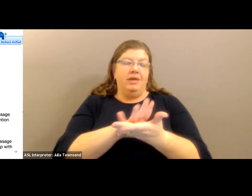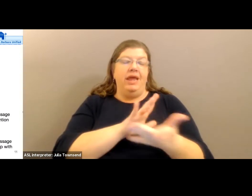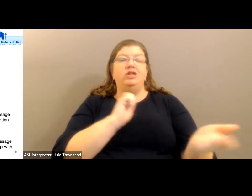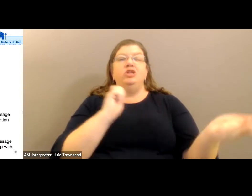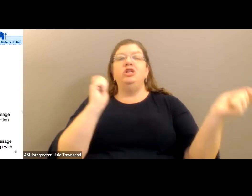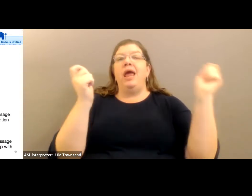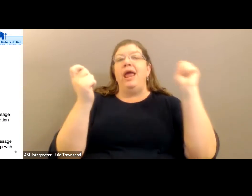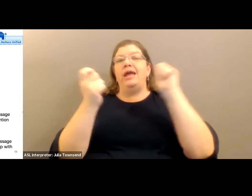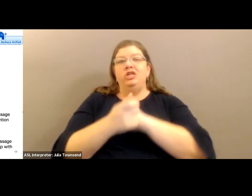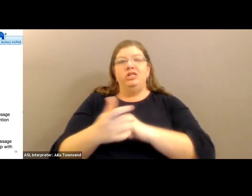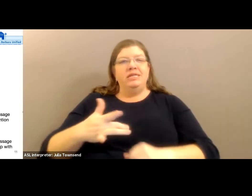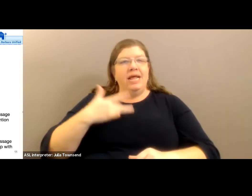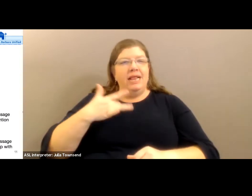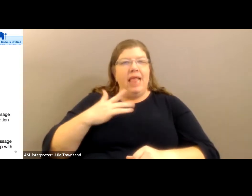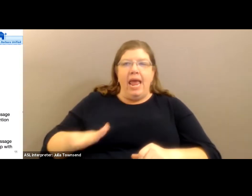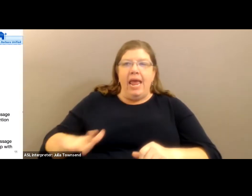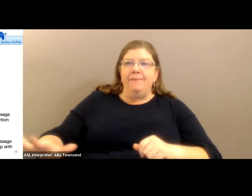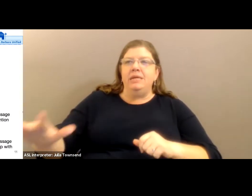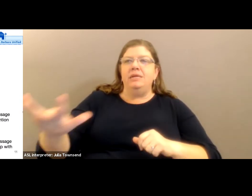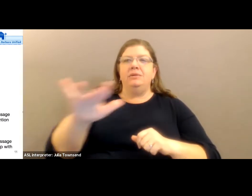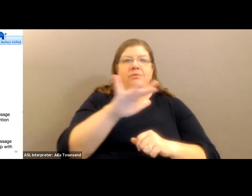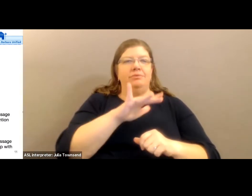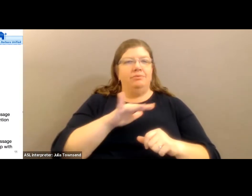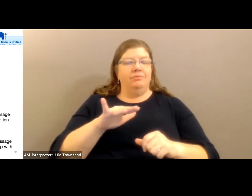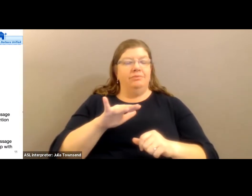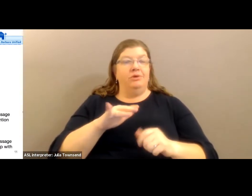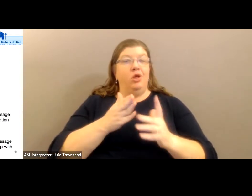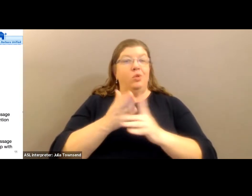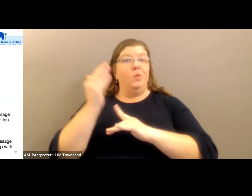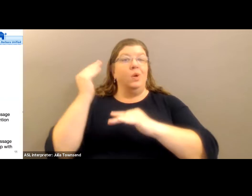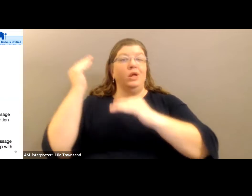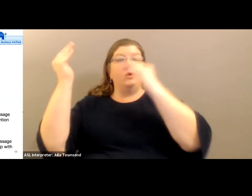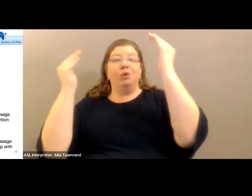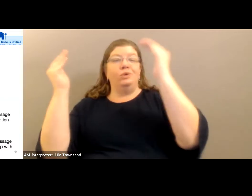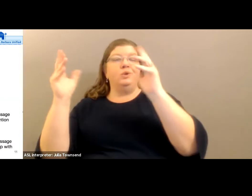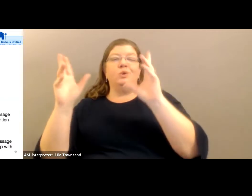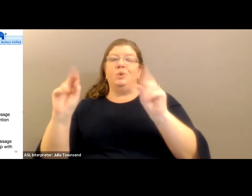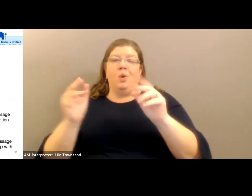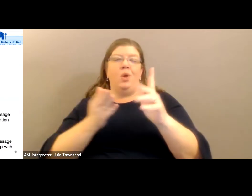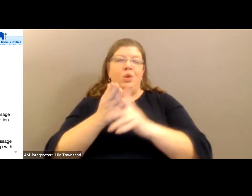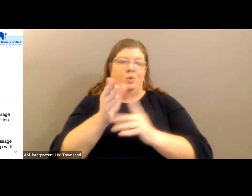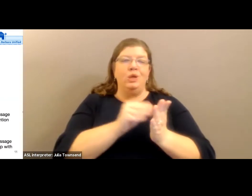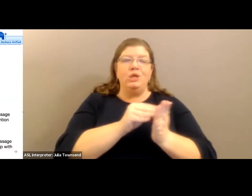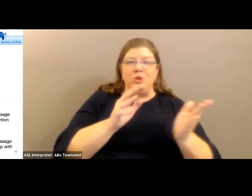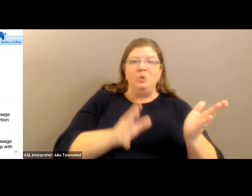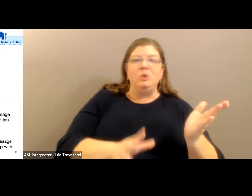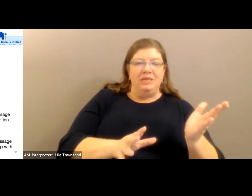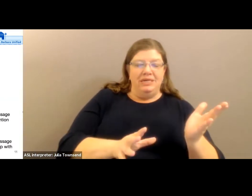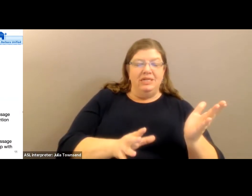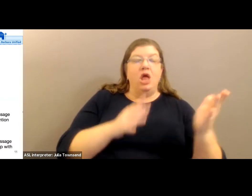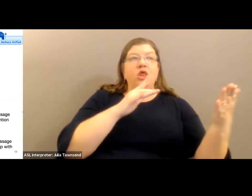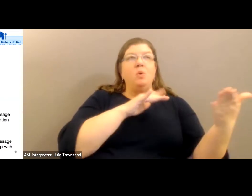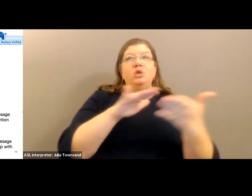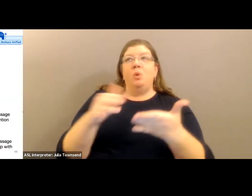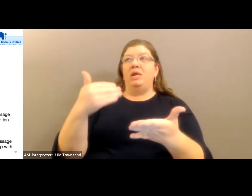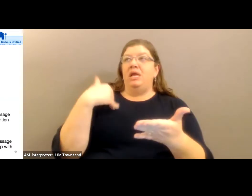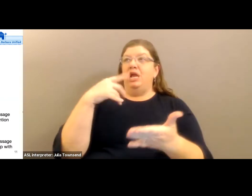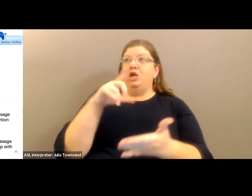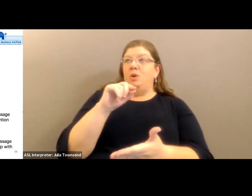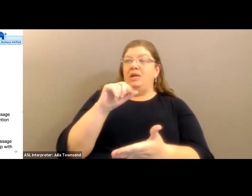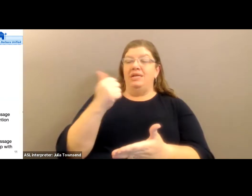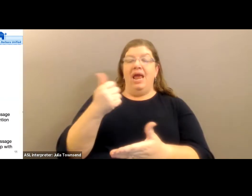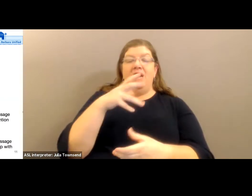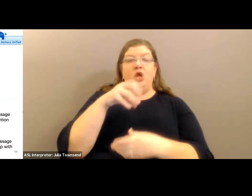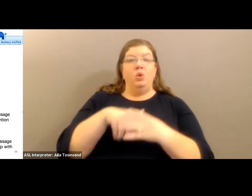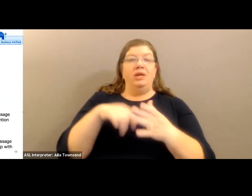the climate, not through adults, but through students. And a study in 2010 that involved 18 high